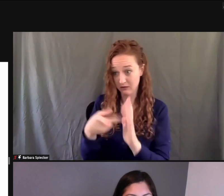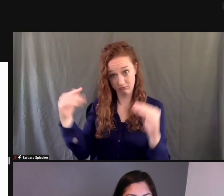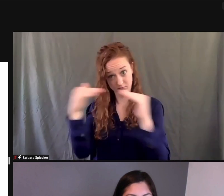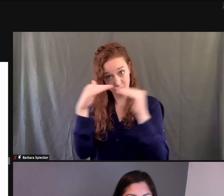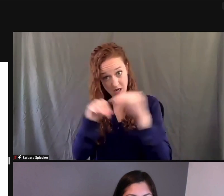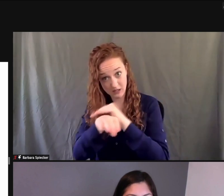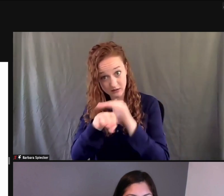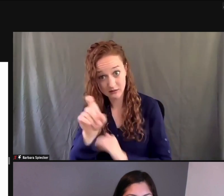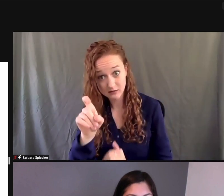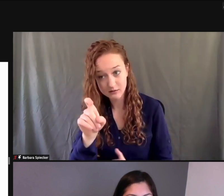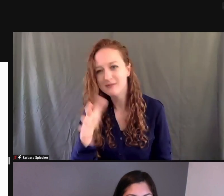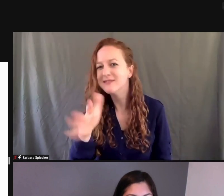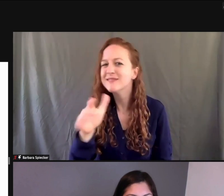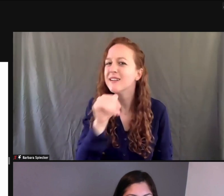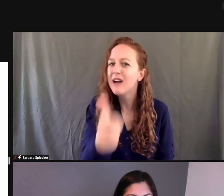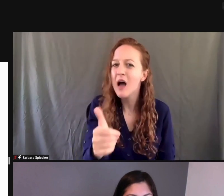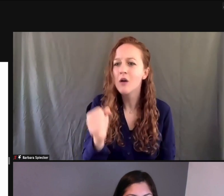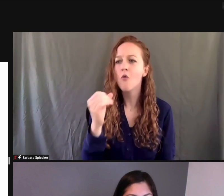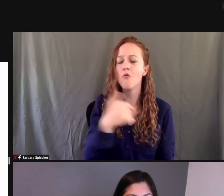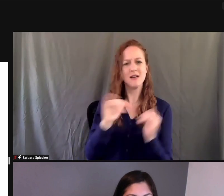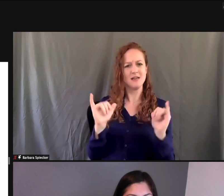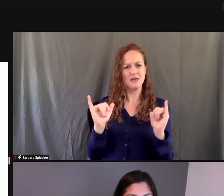sign.